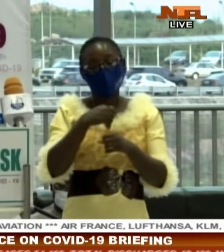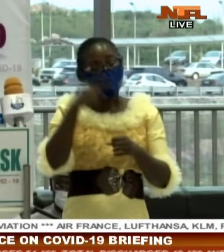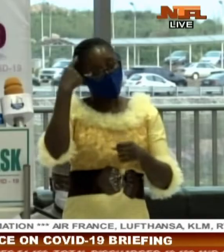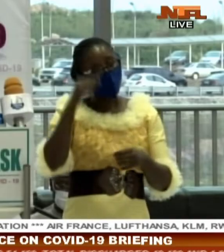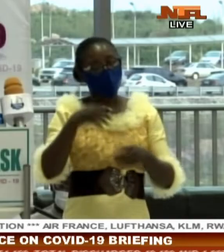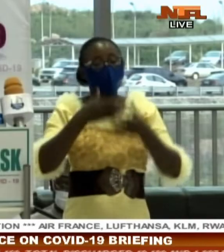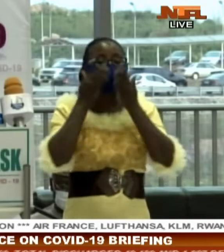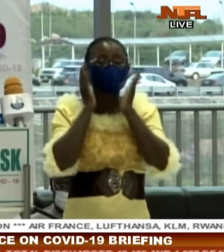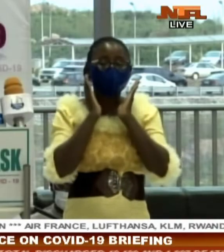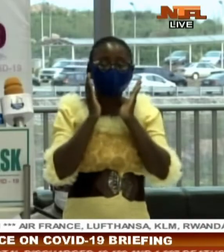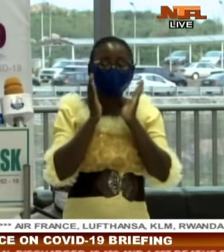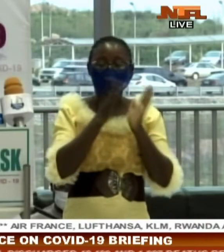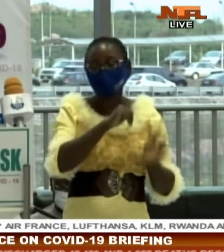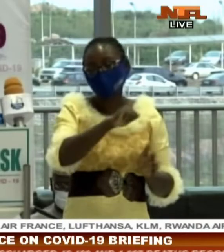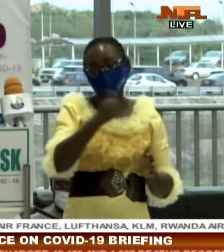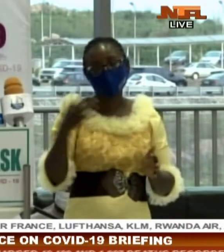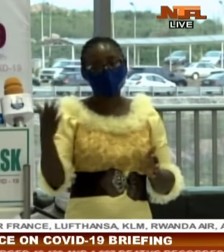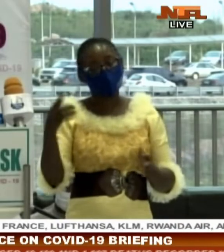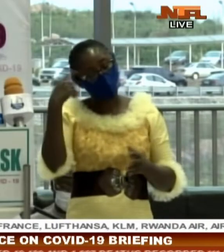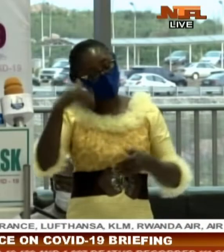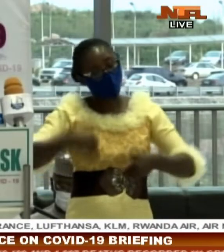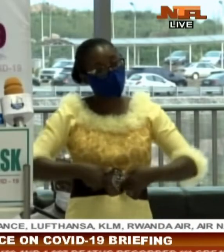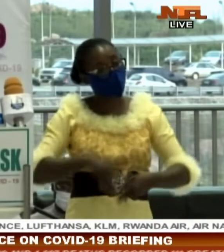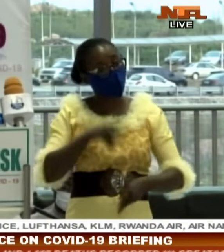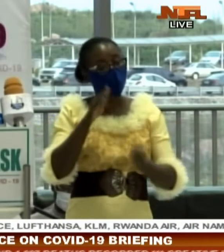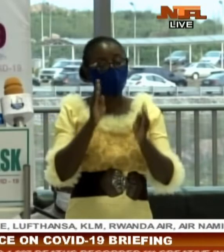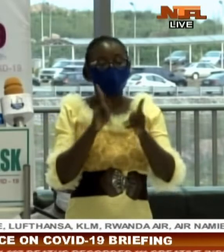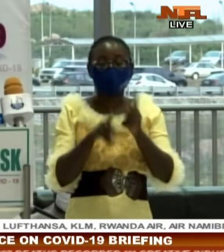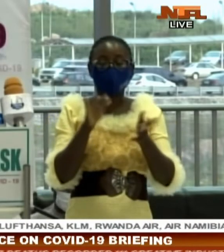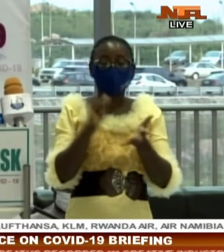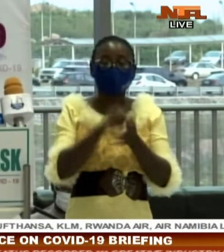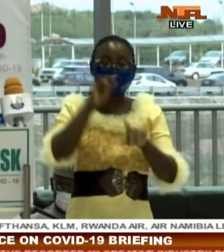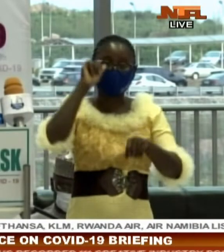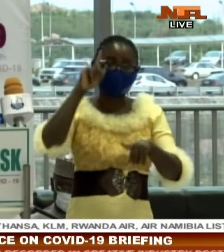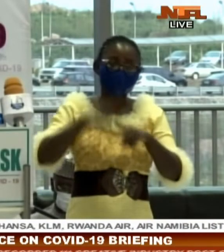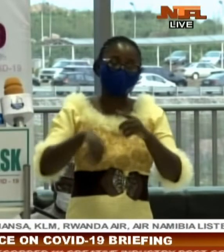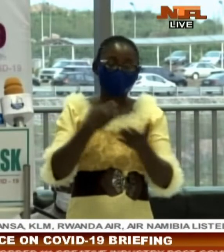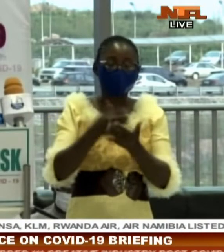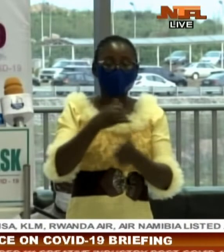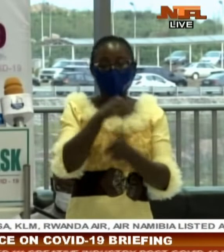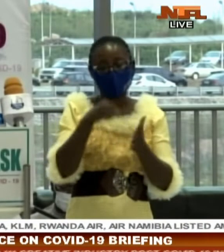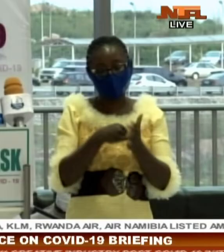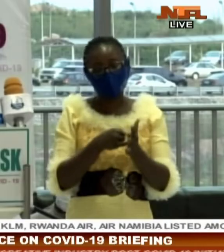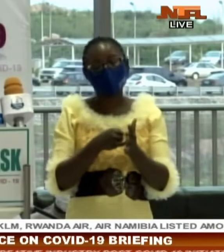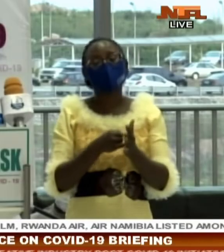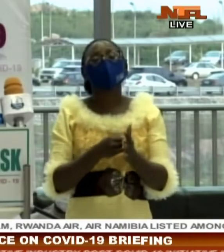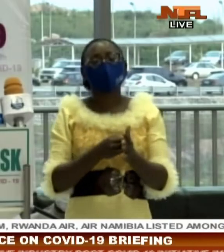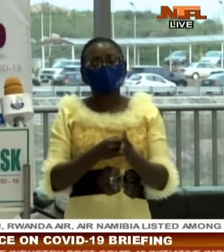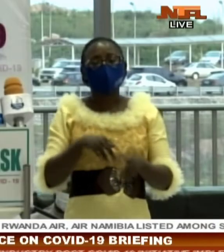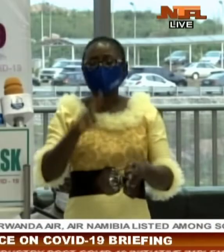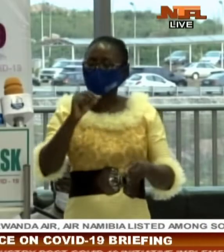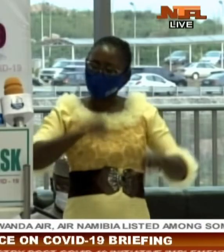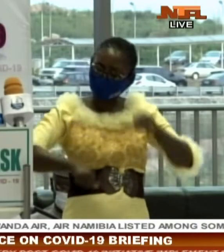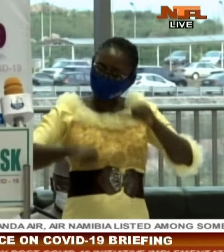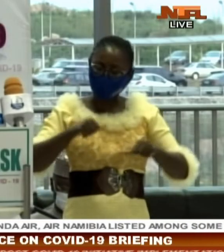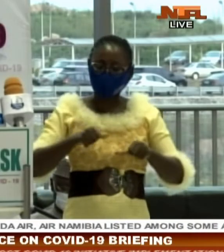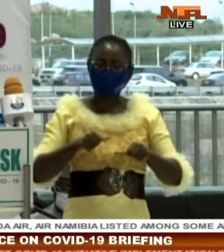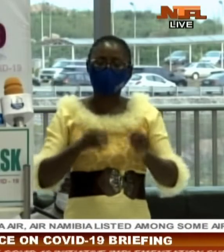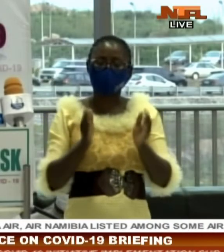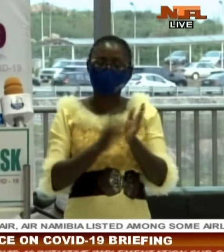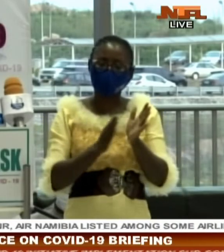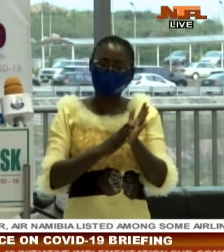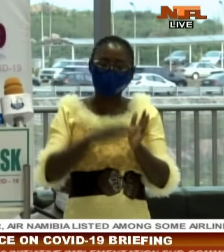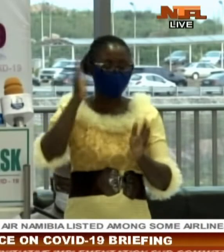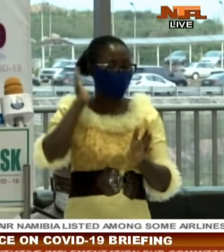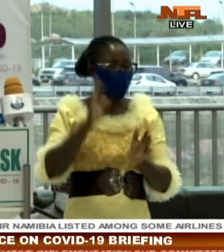for young people that may not be able to afford it. There's no doubt opening schools comes with its risks, but at the same time,